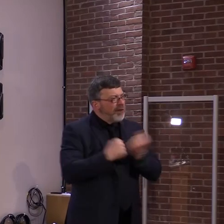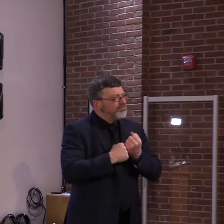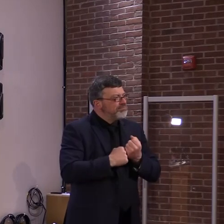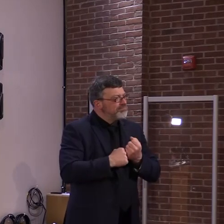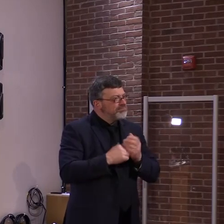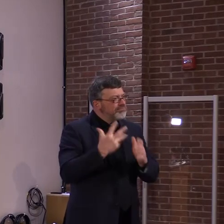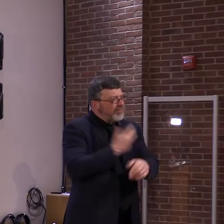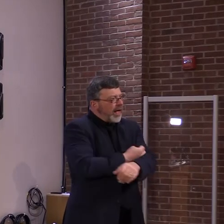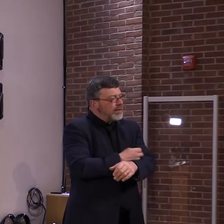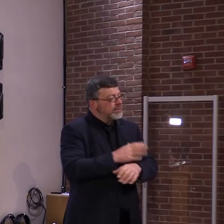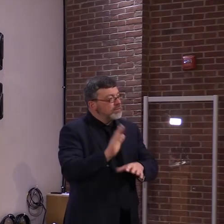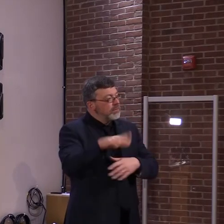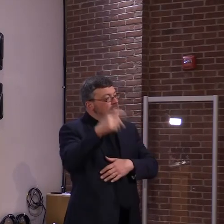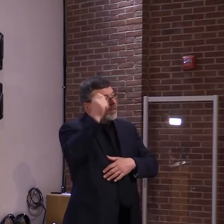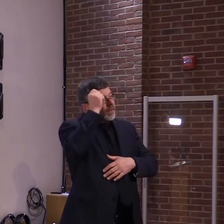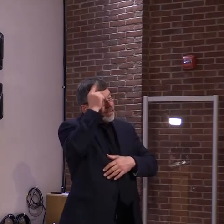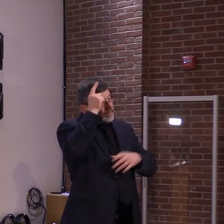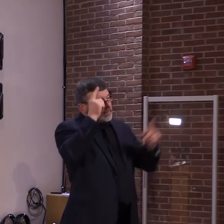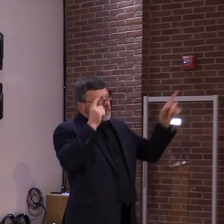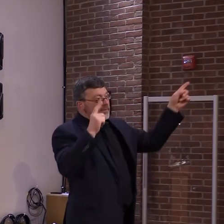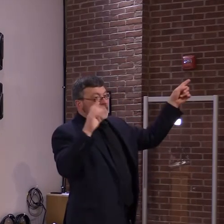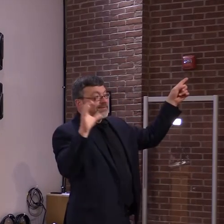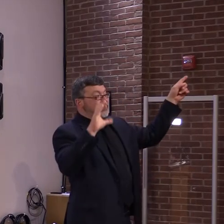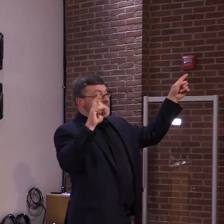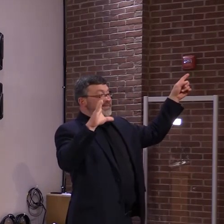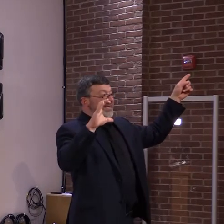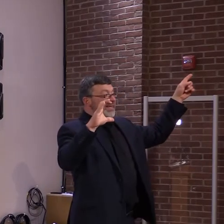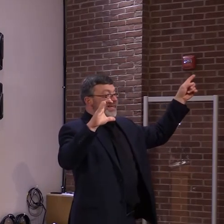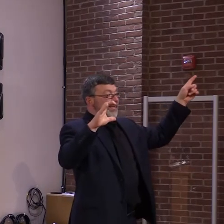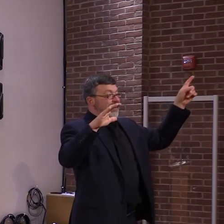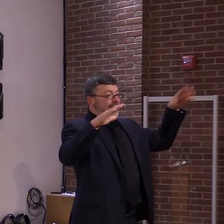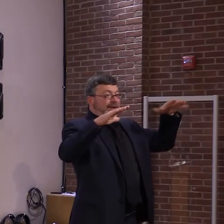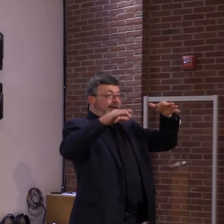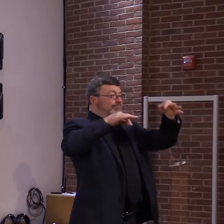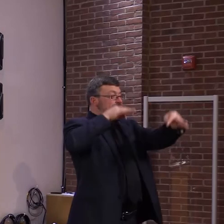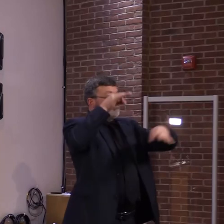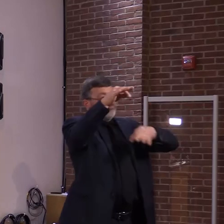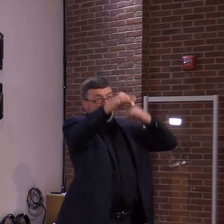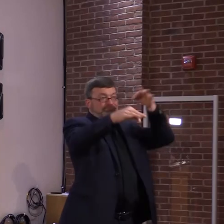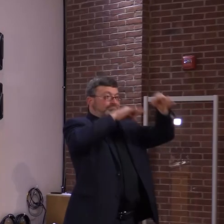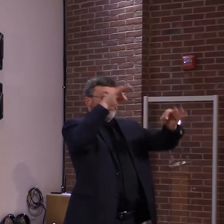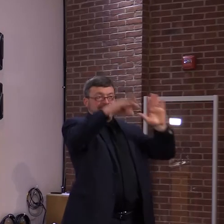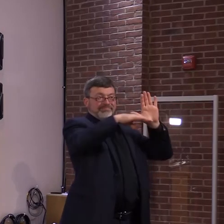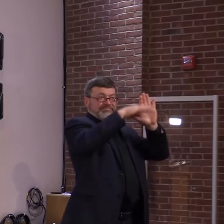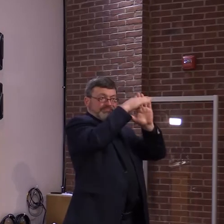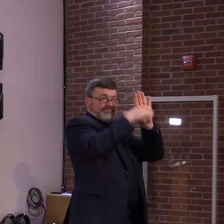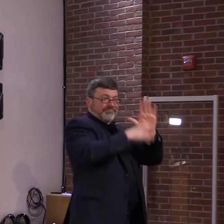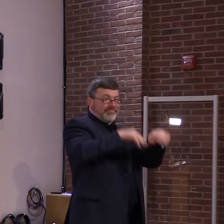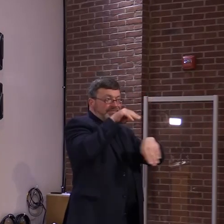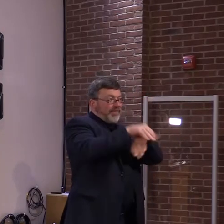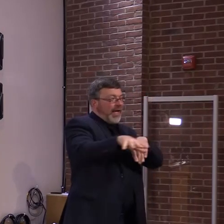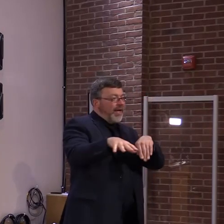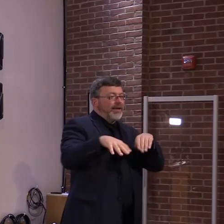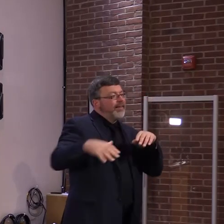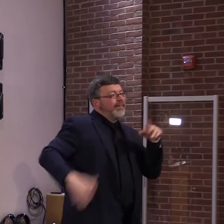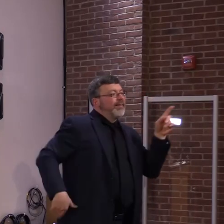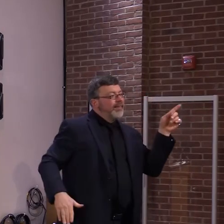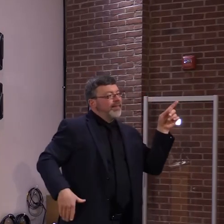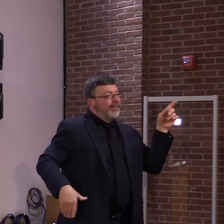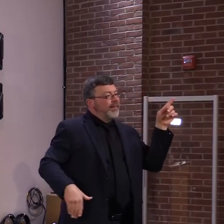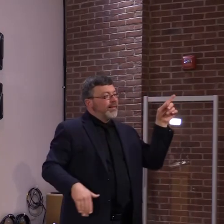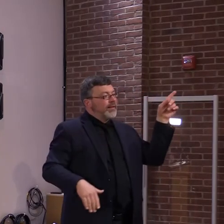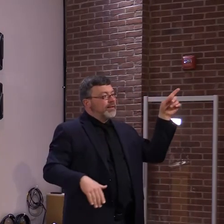sort of set guidelines and weigh in feel that enough data has come in for them to commit to